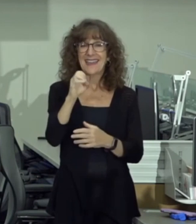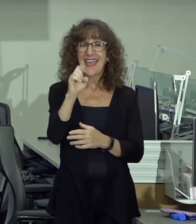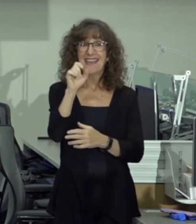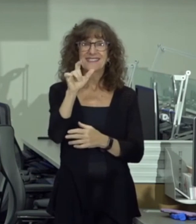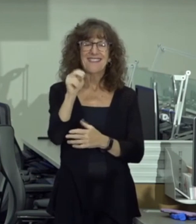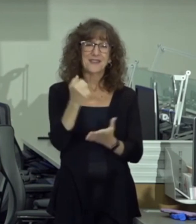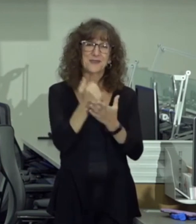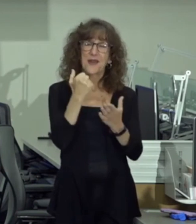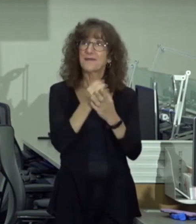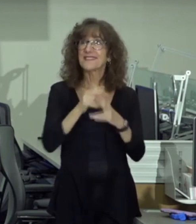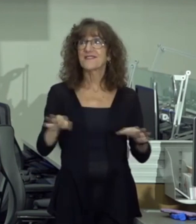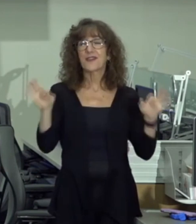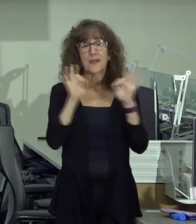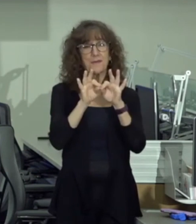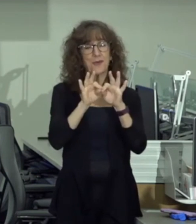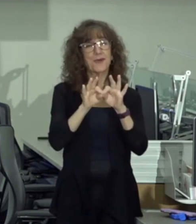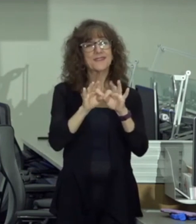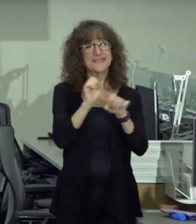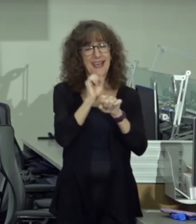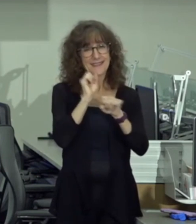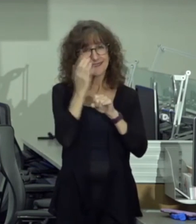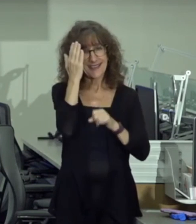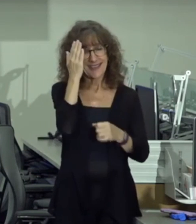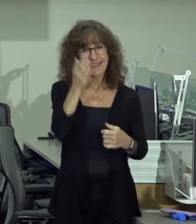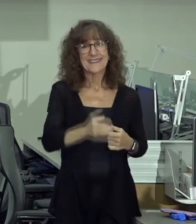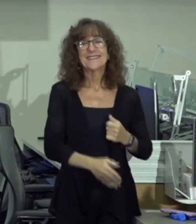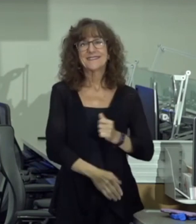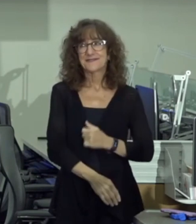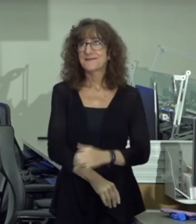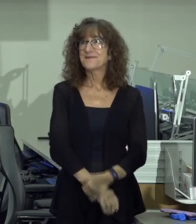help in this very important task ahead.